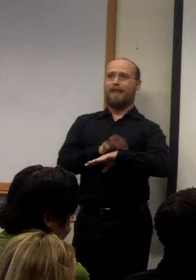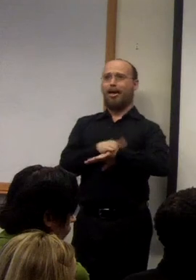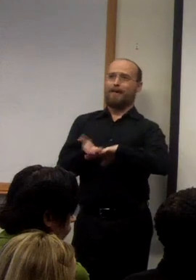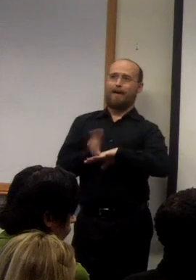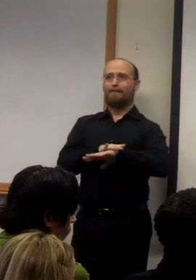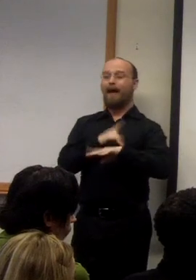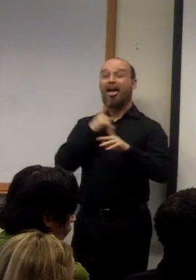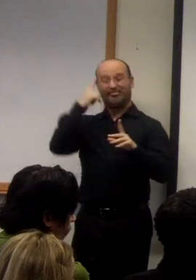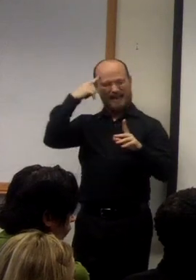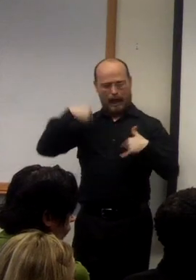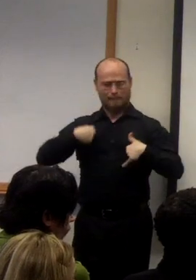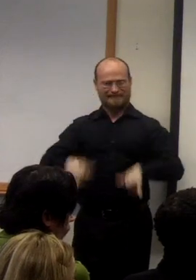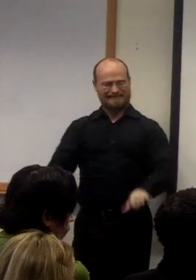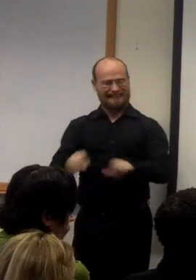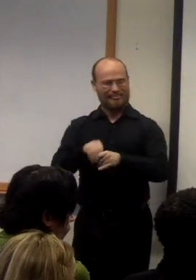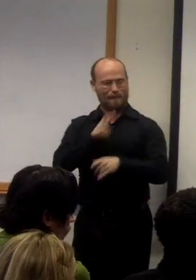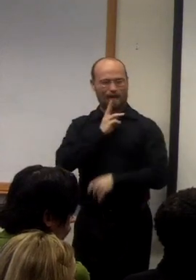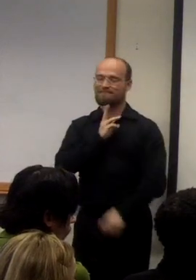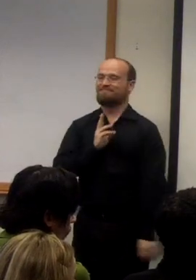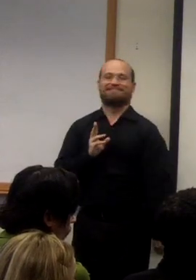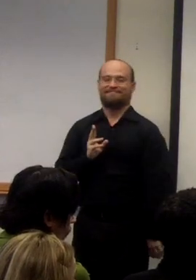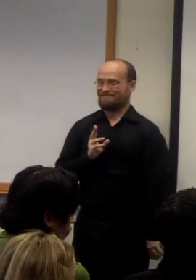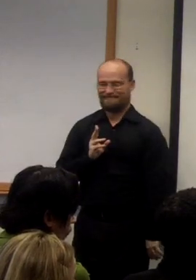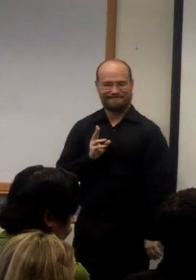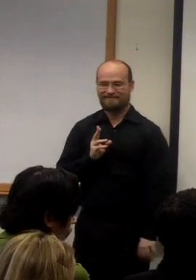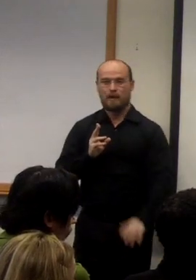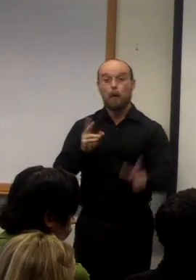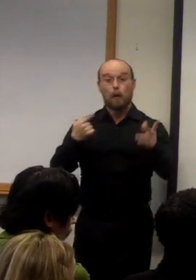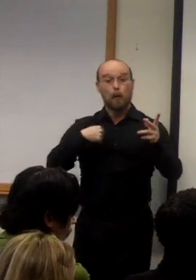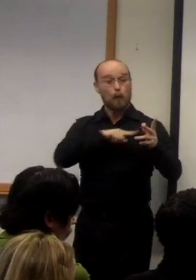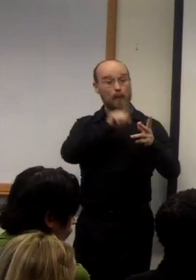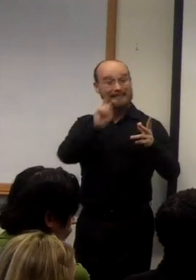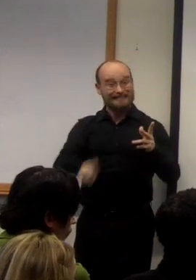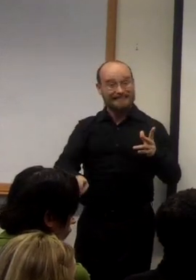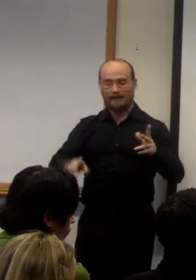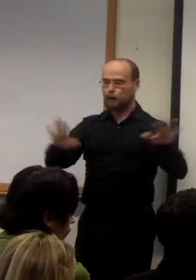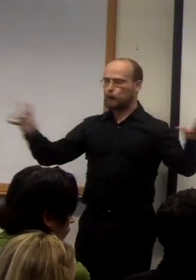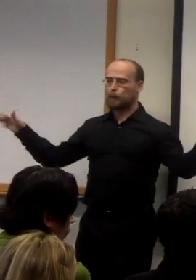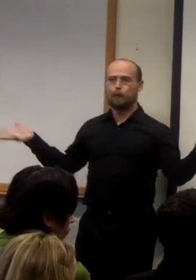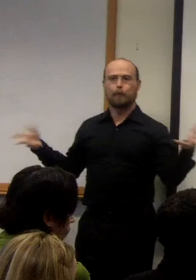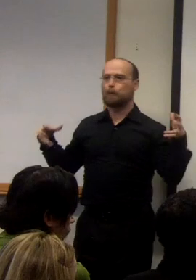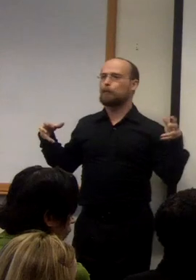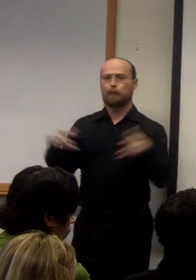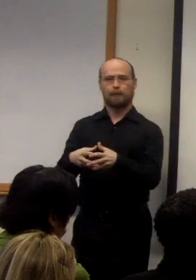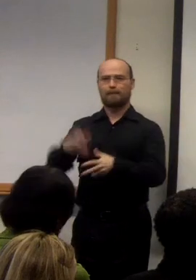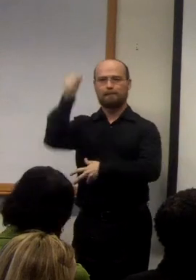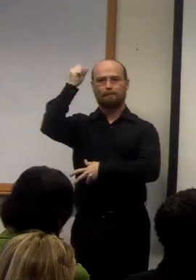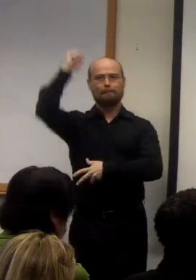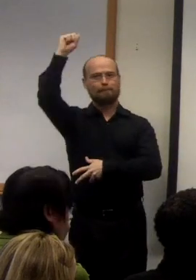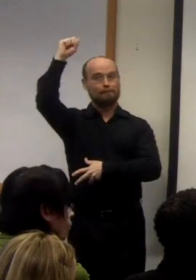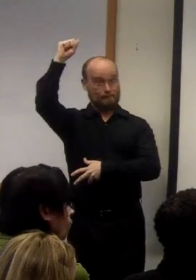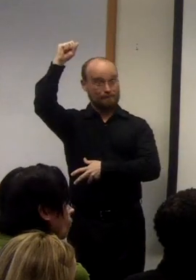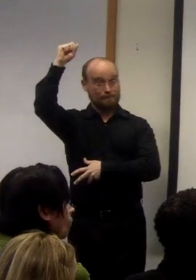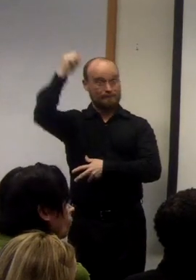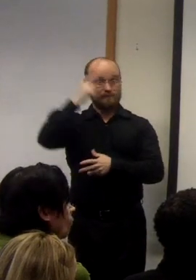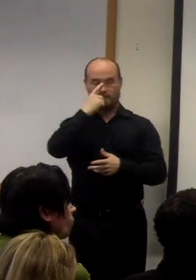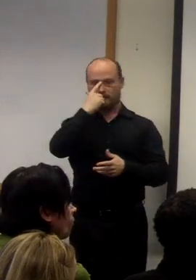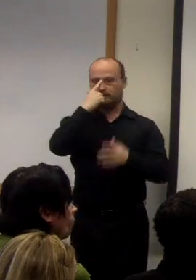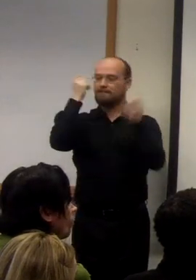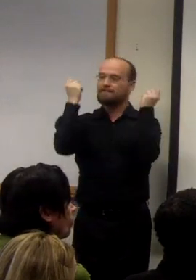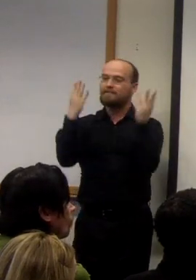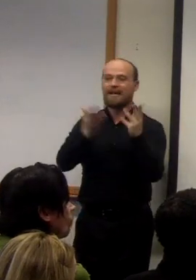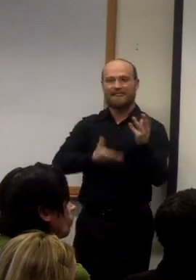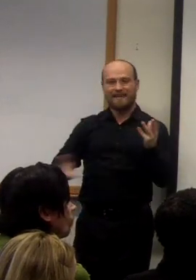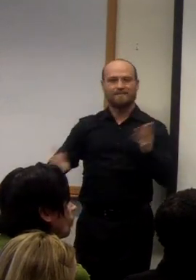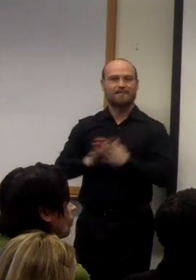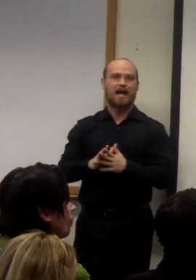And so we need to make a move. And there are a lot of things happening right now. God, and I'm so